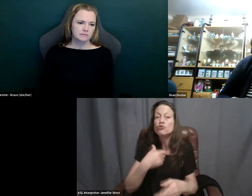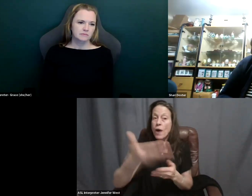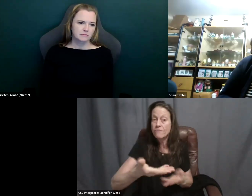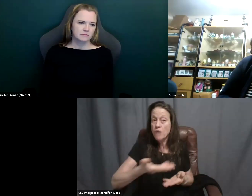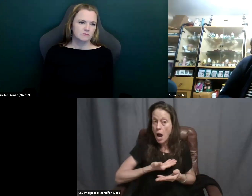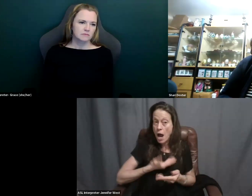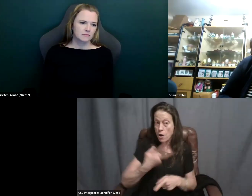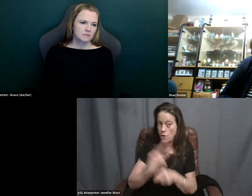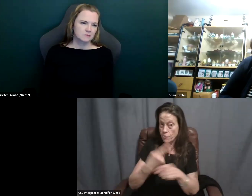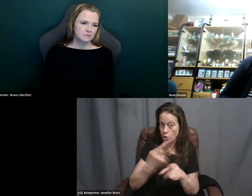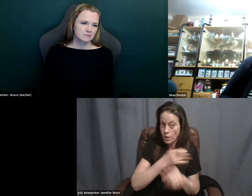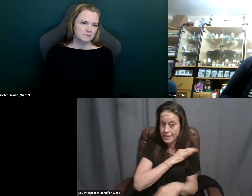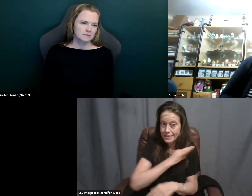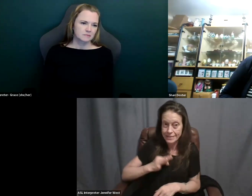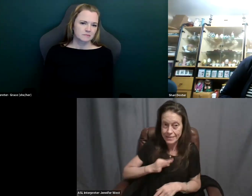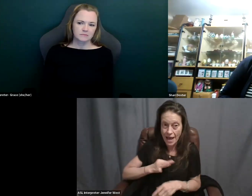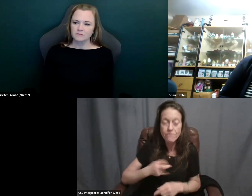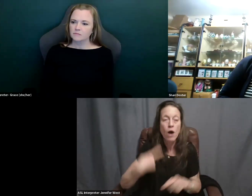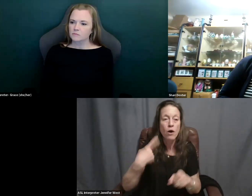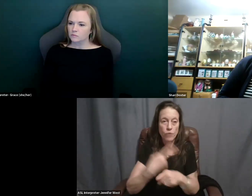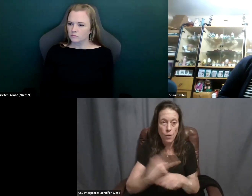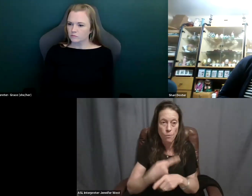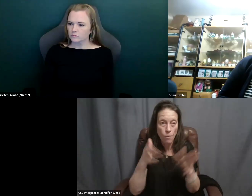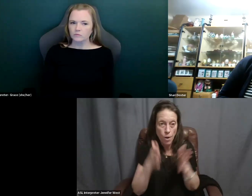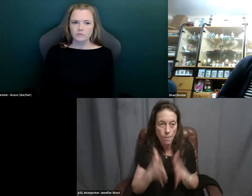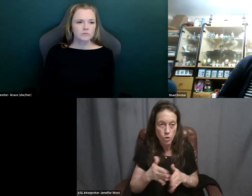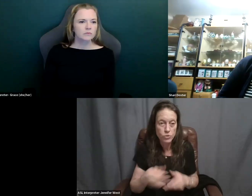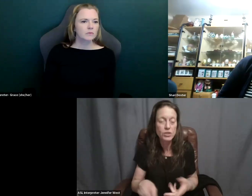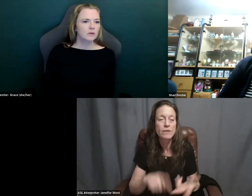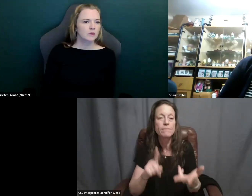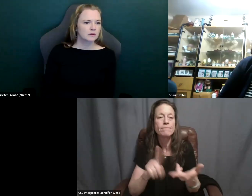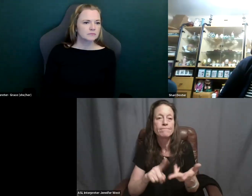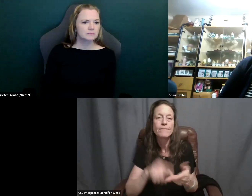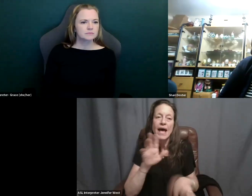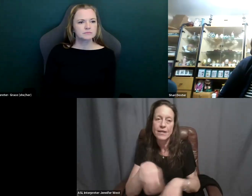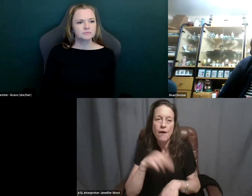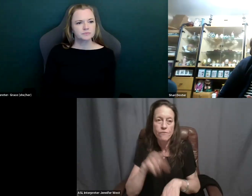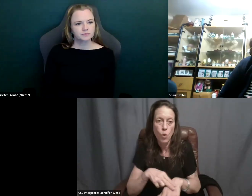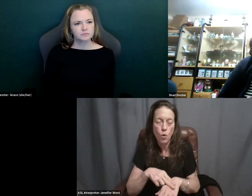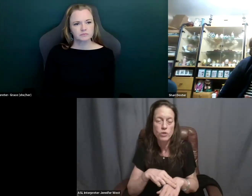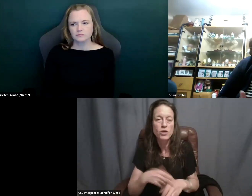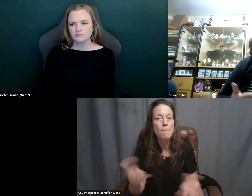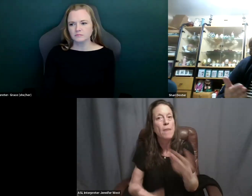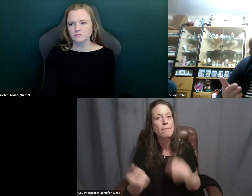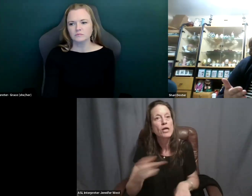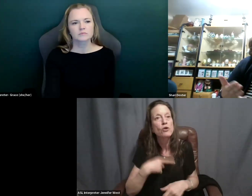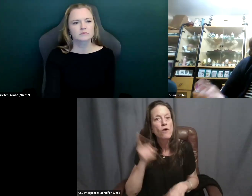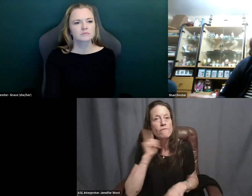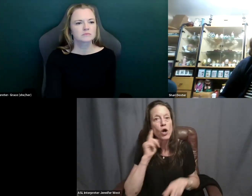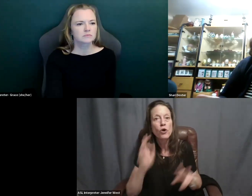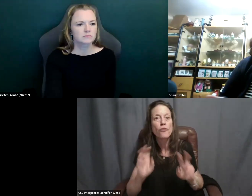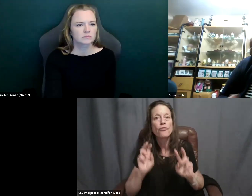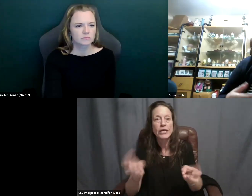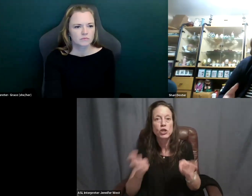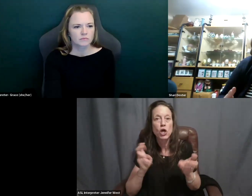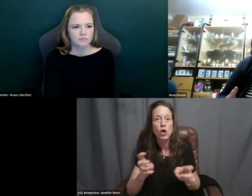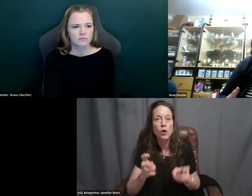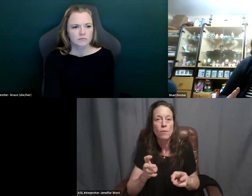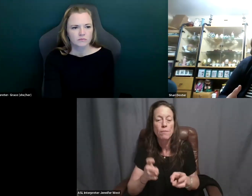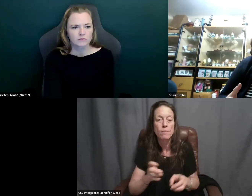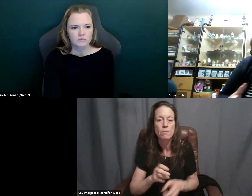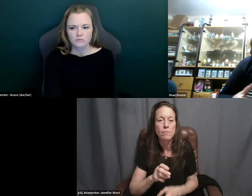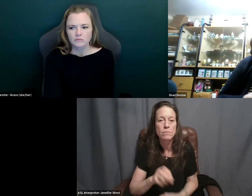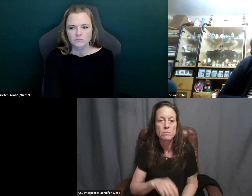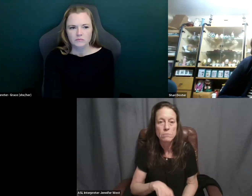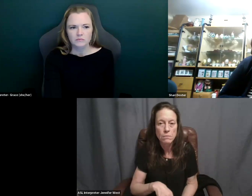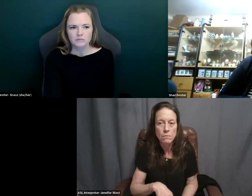that that's, the appropriate person or people. And then of course you've heard the term IFDGS, which